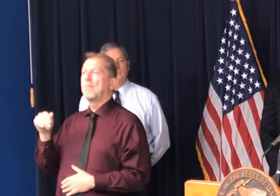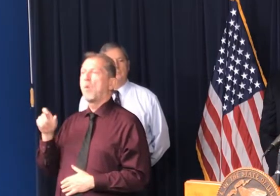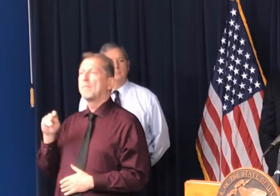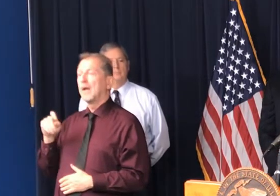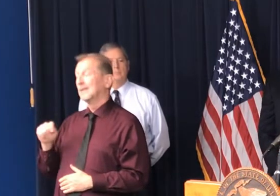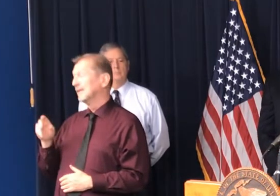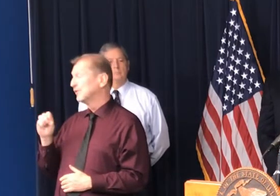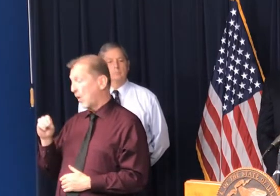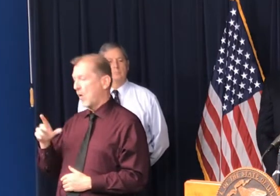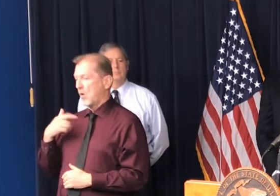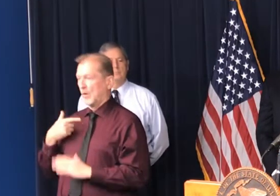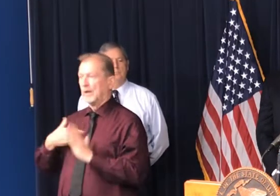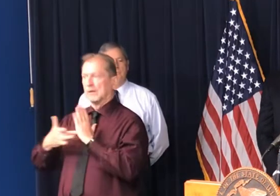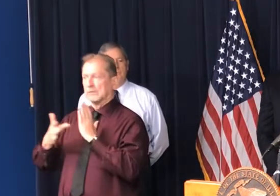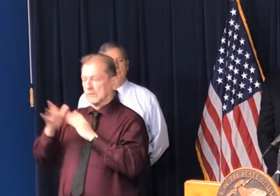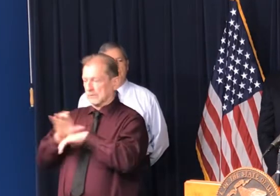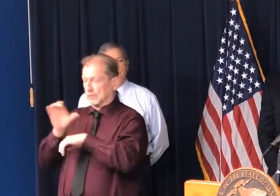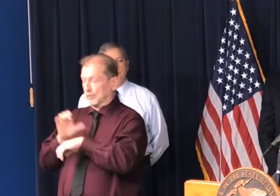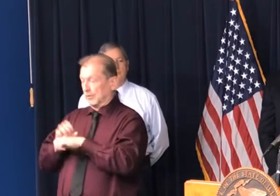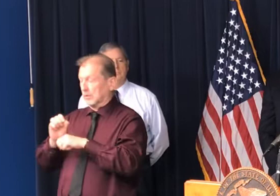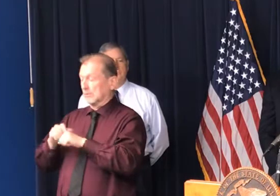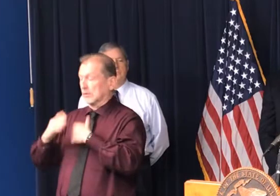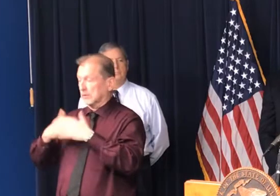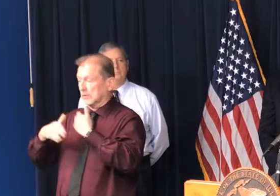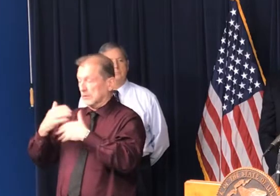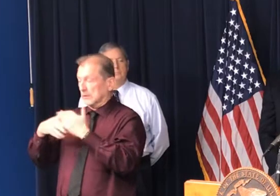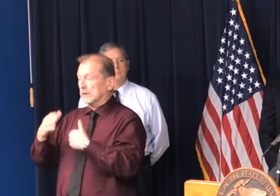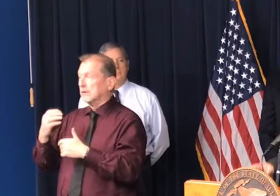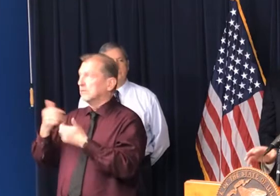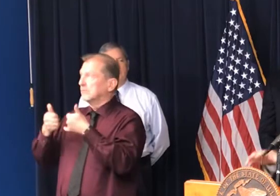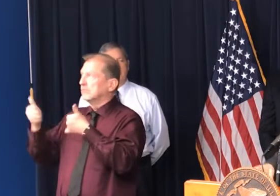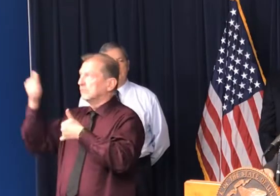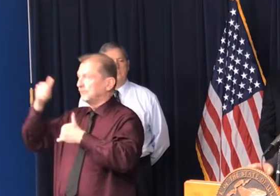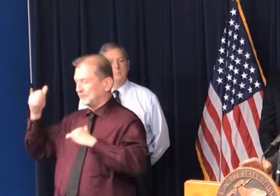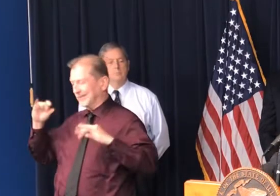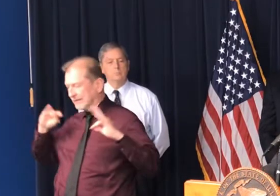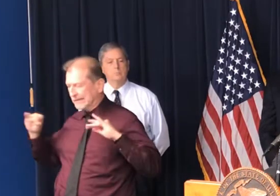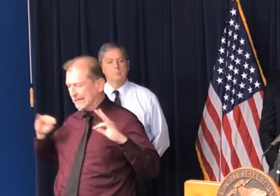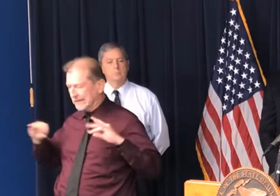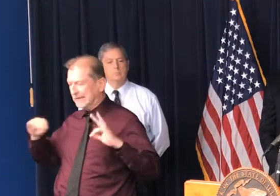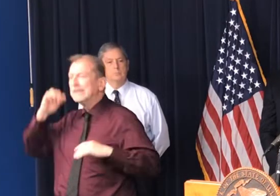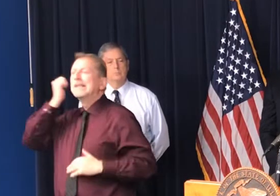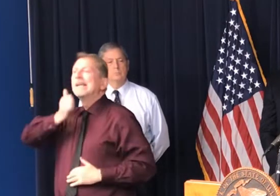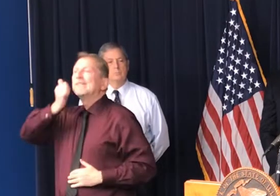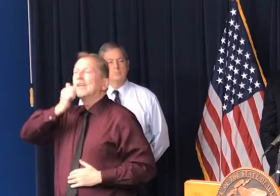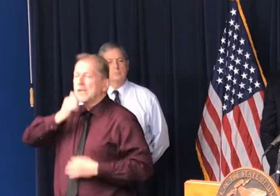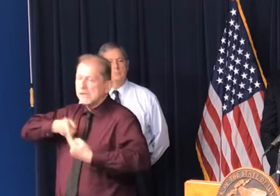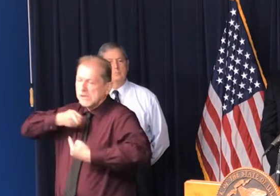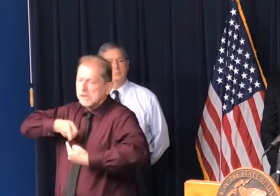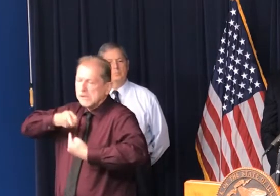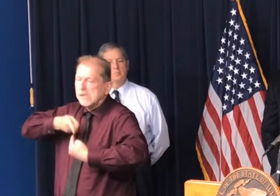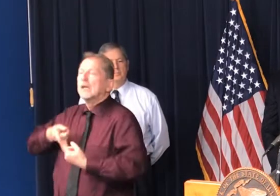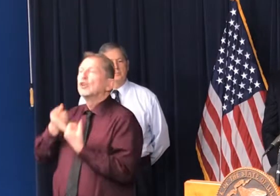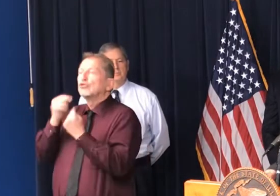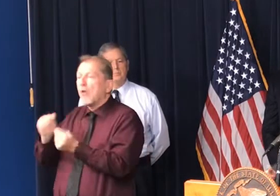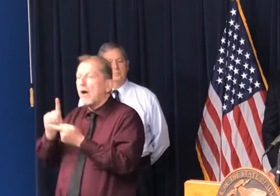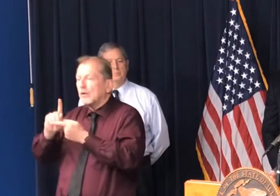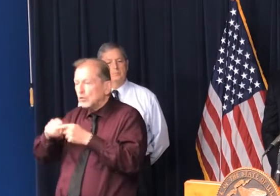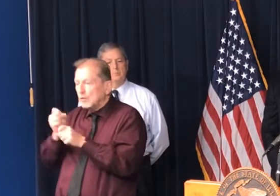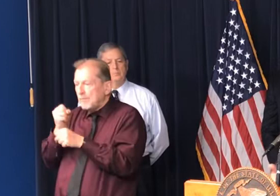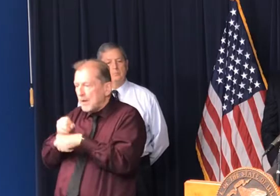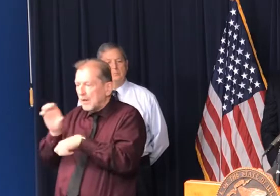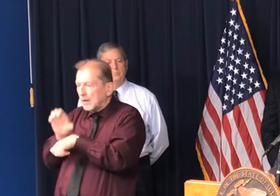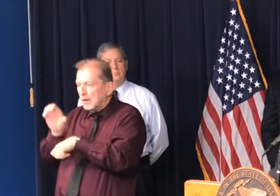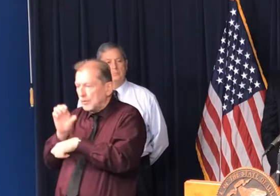our Department of Innovation Technology, our state CIO, have been on this every day. They're trying very hard to